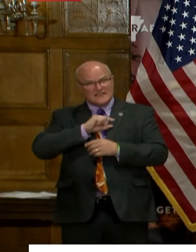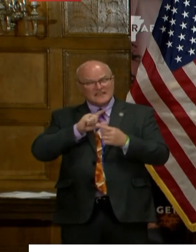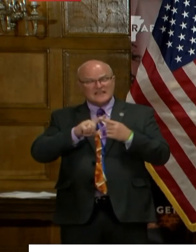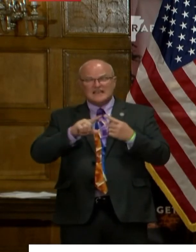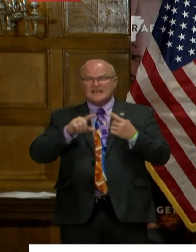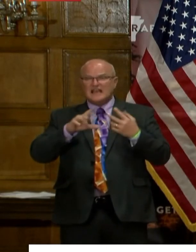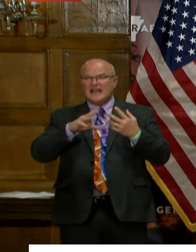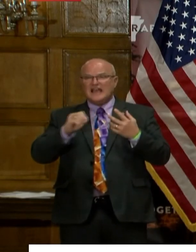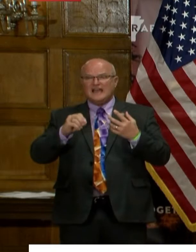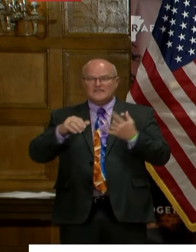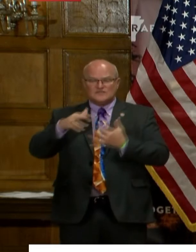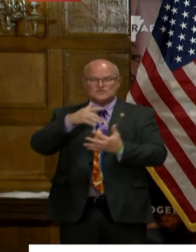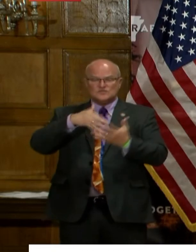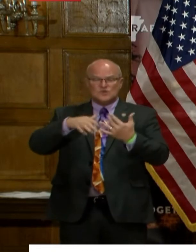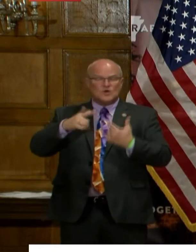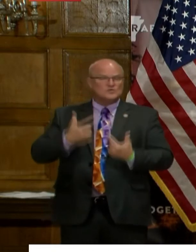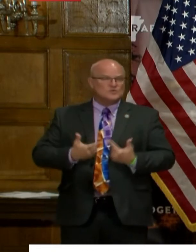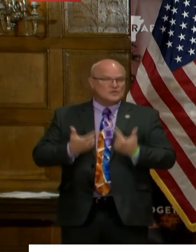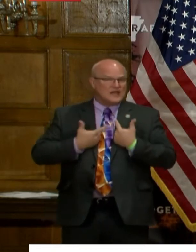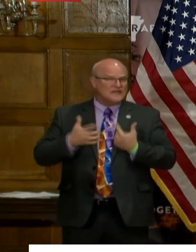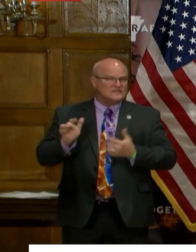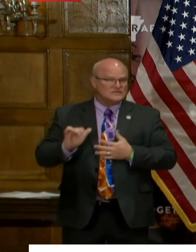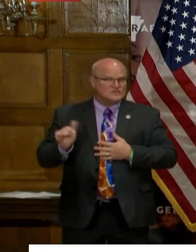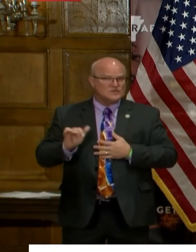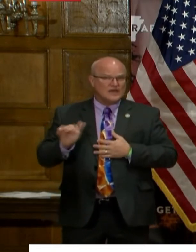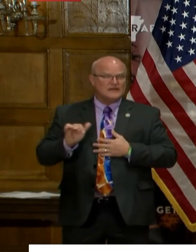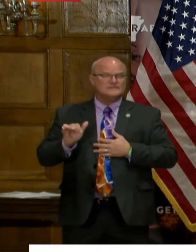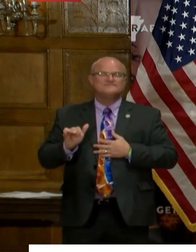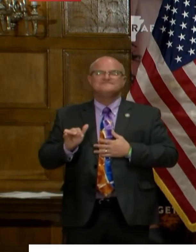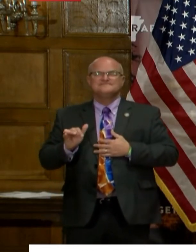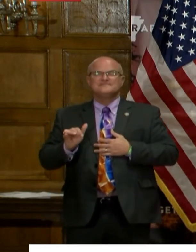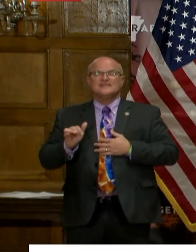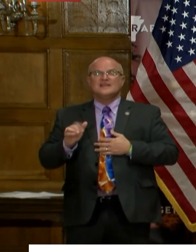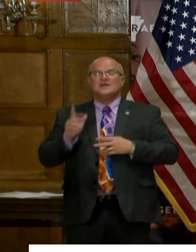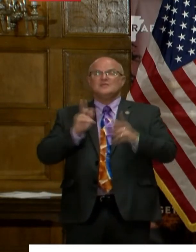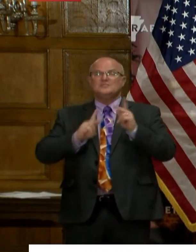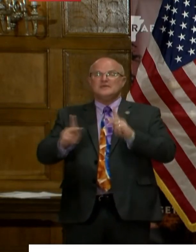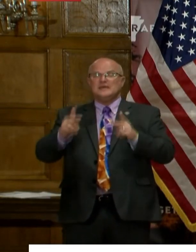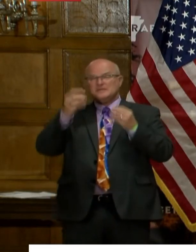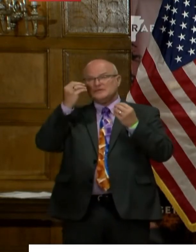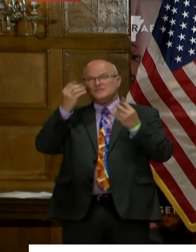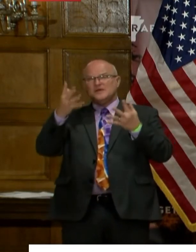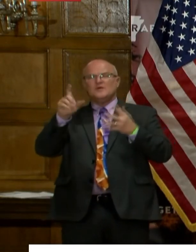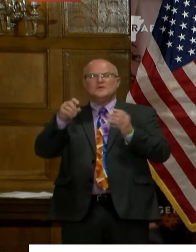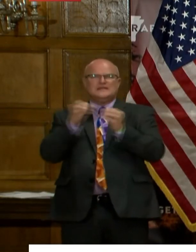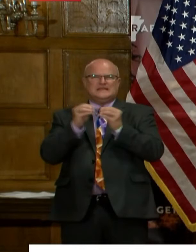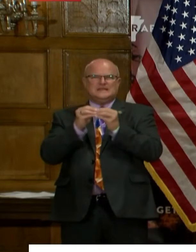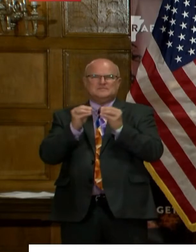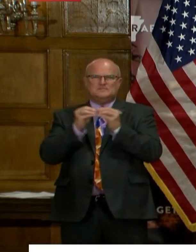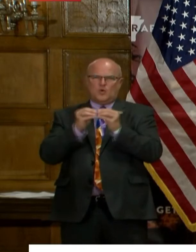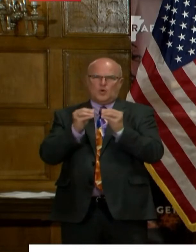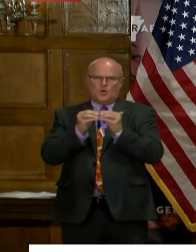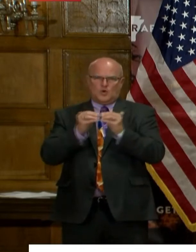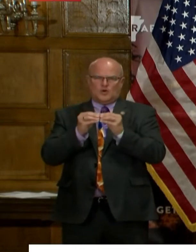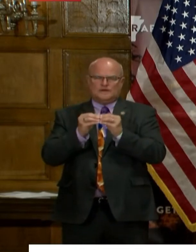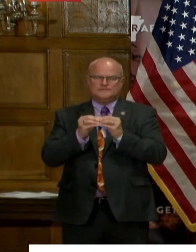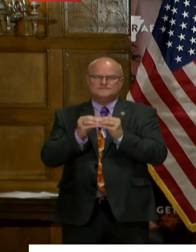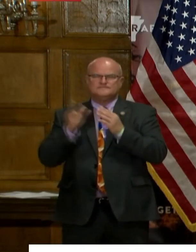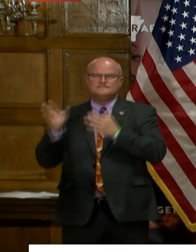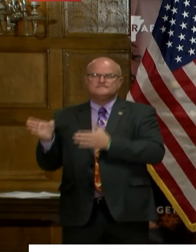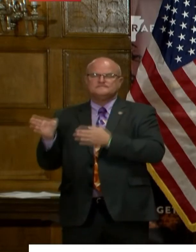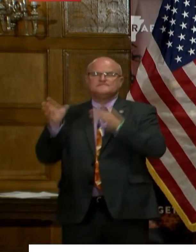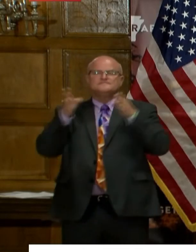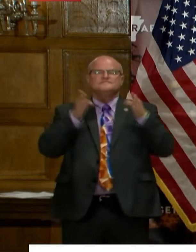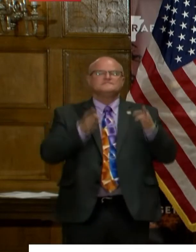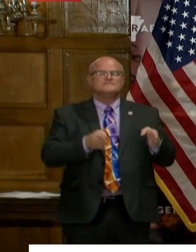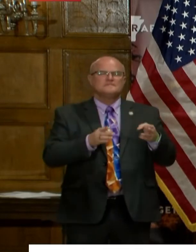and the social life as well. So people are doing that. We just need more to do it. In terms of the